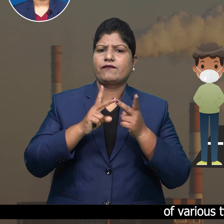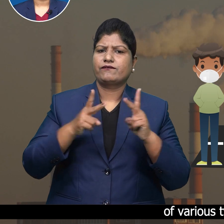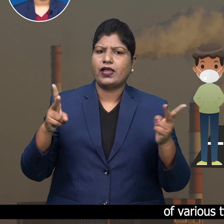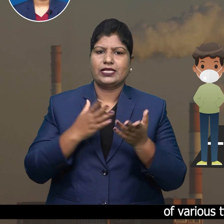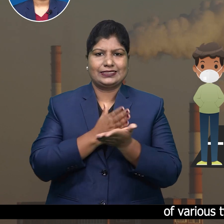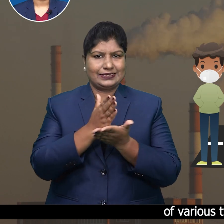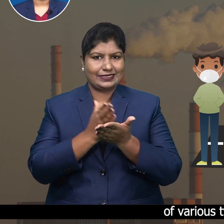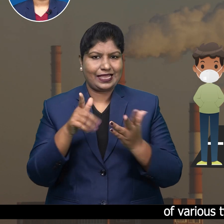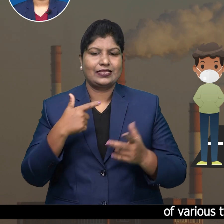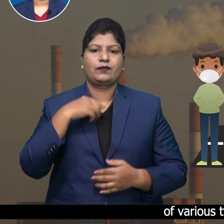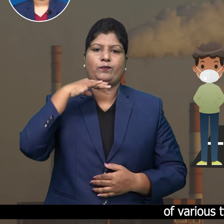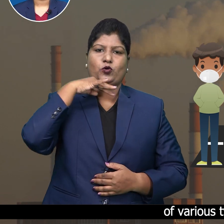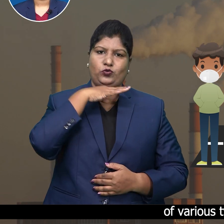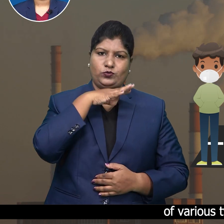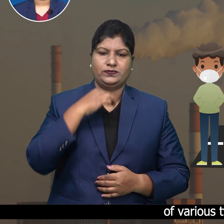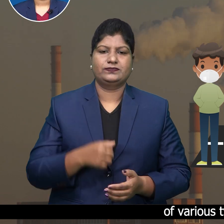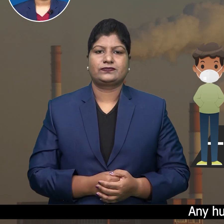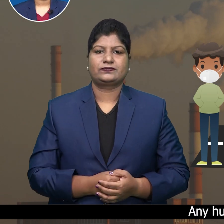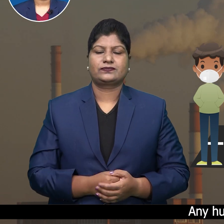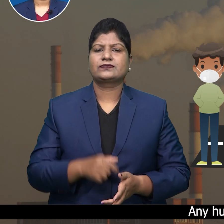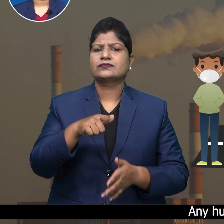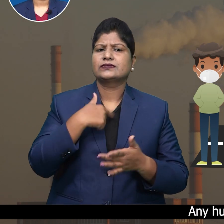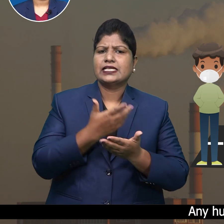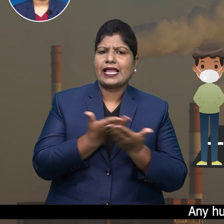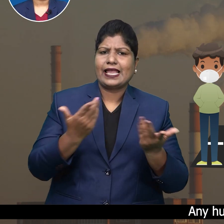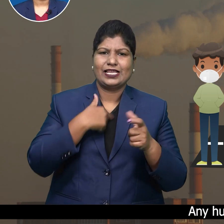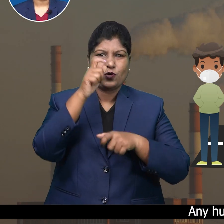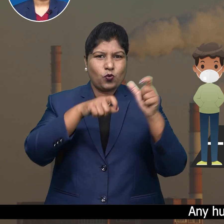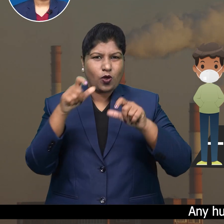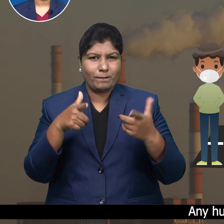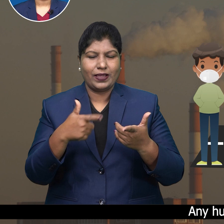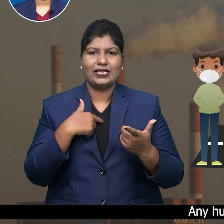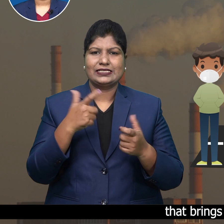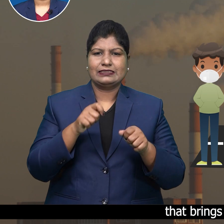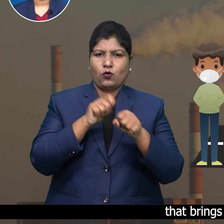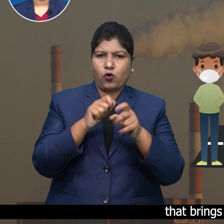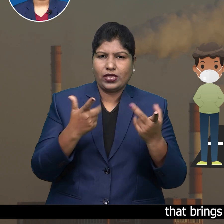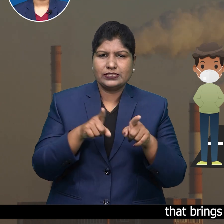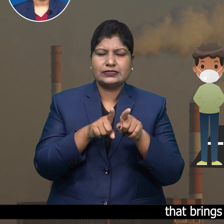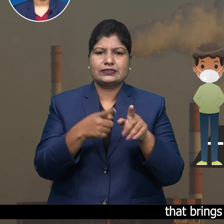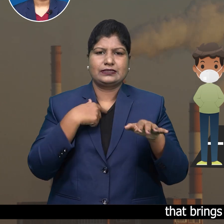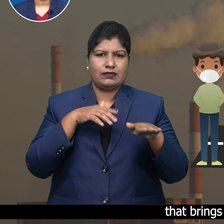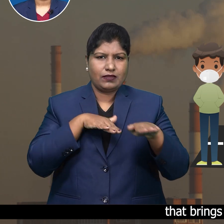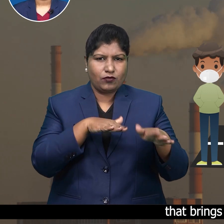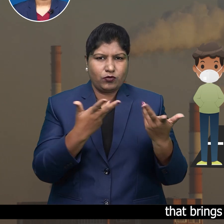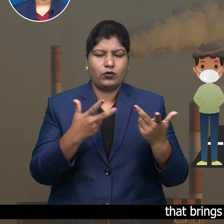types of pollution. Any human activity that brings